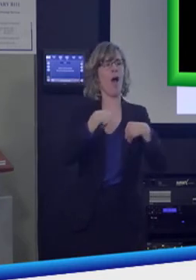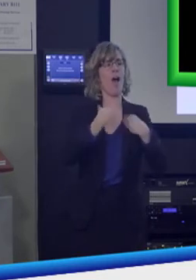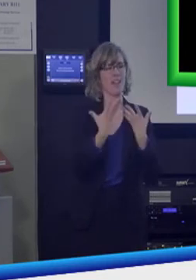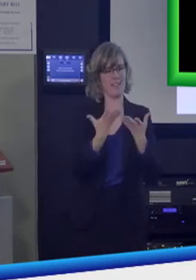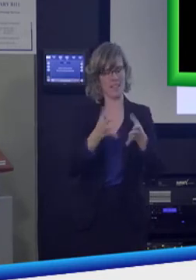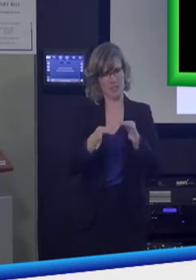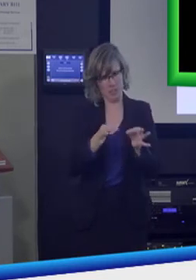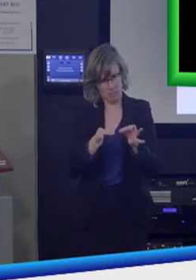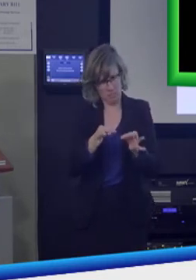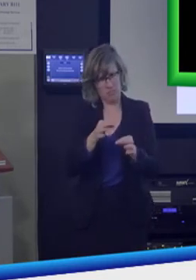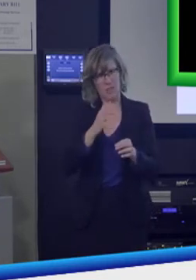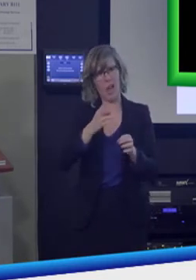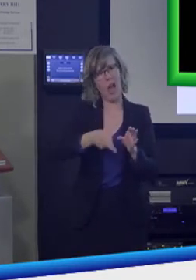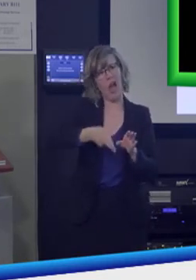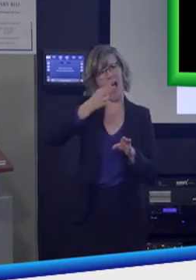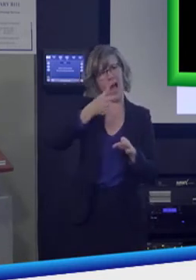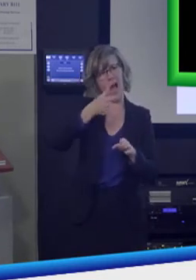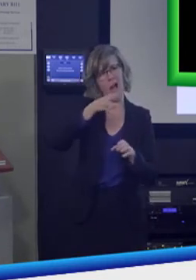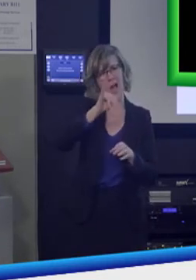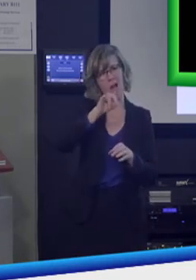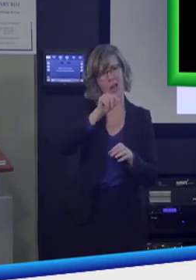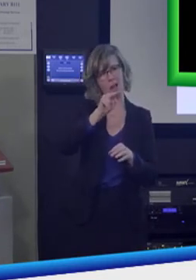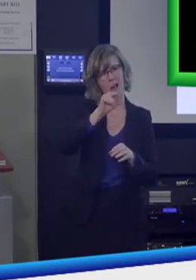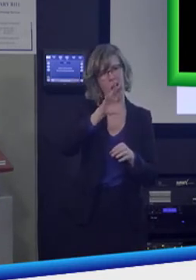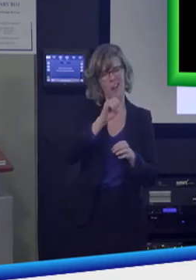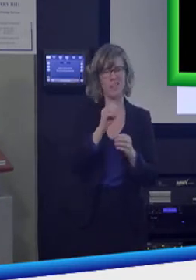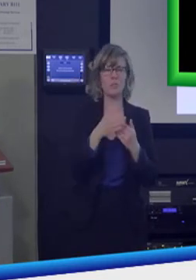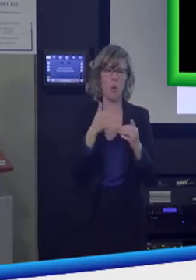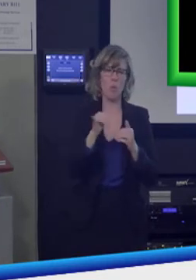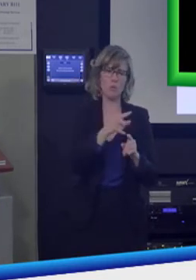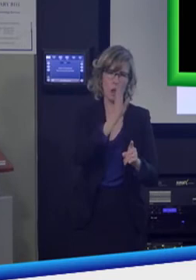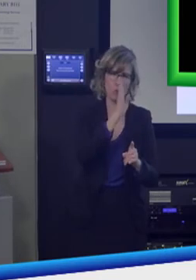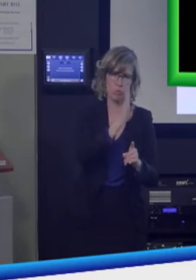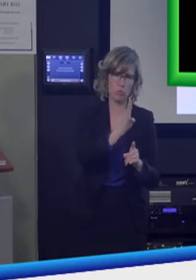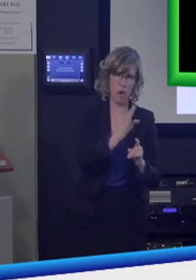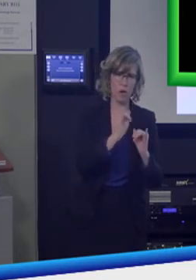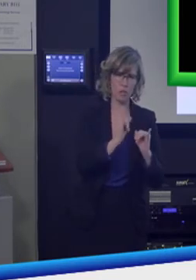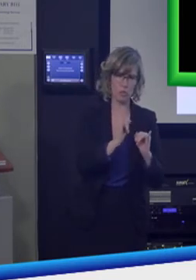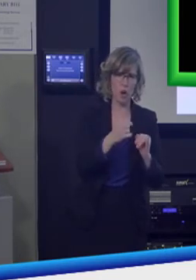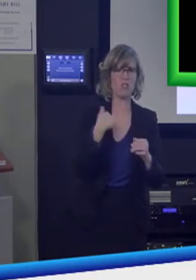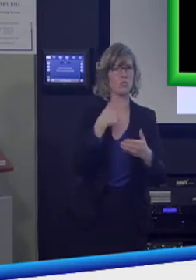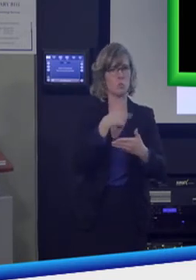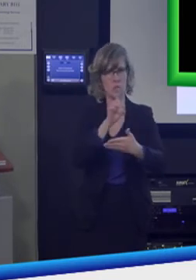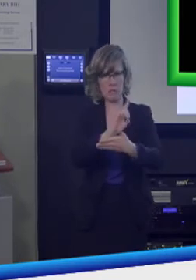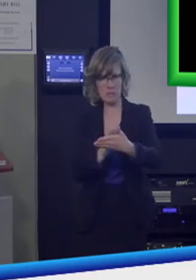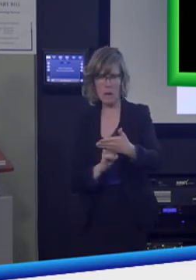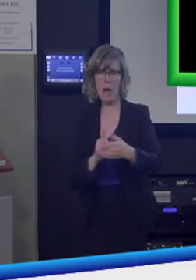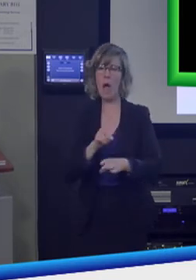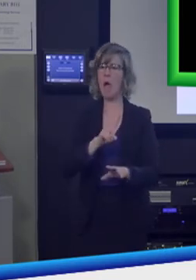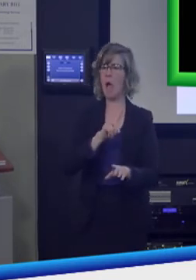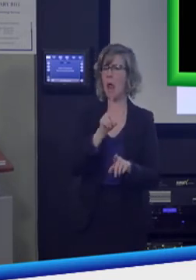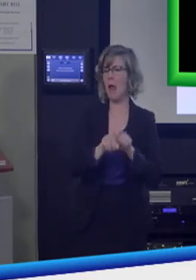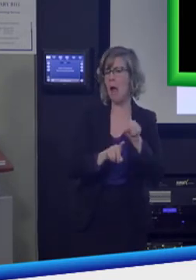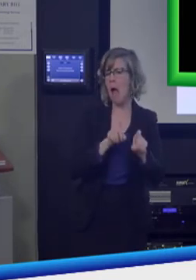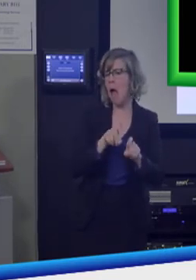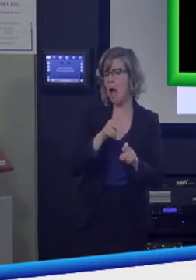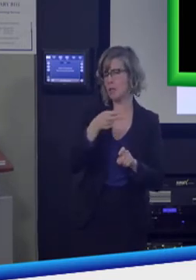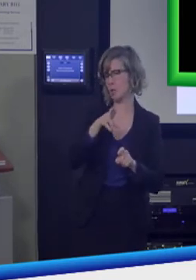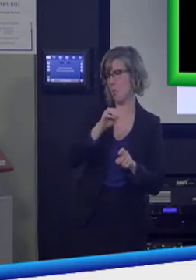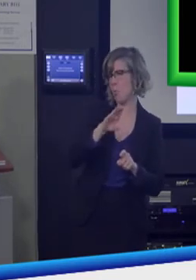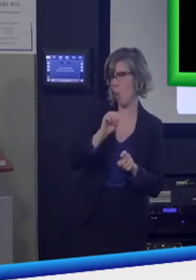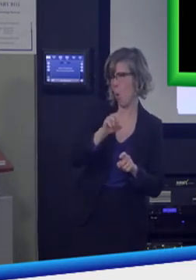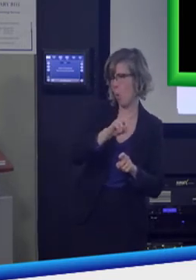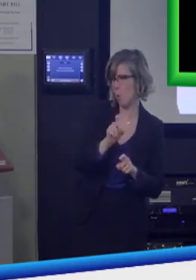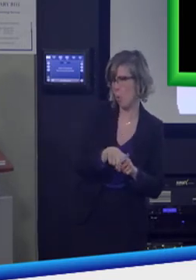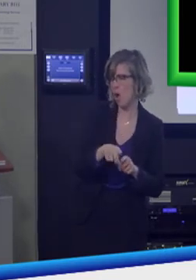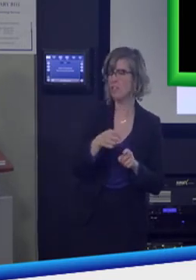is very much like direct instruction. We design experiments, we ask the probe questions, we explain why they're good or